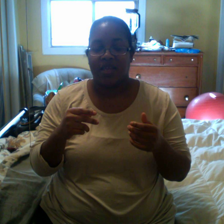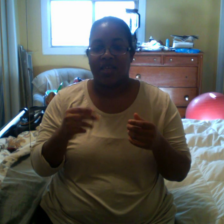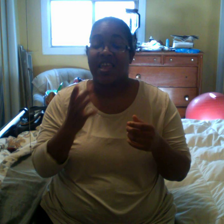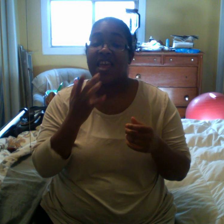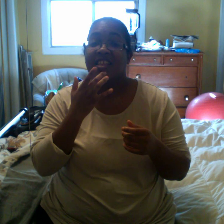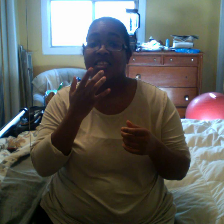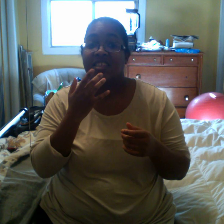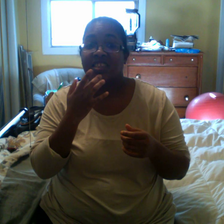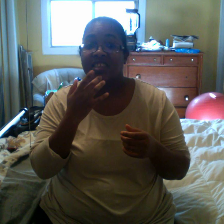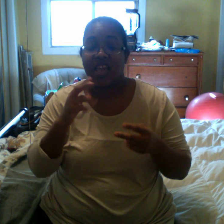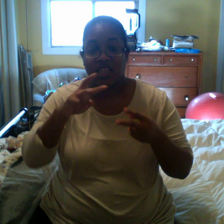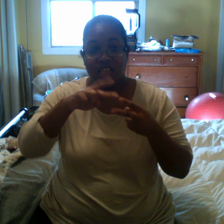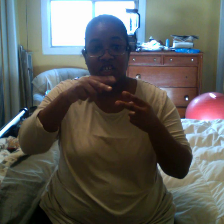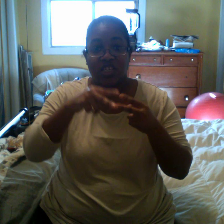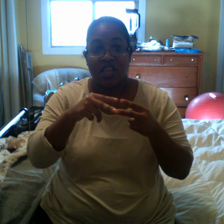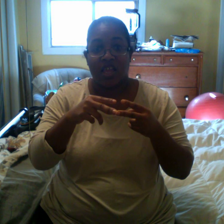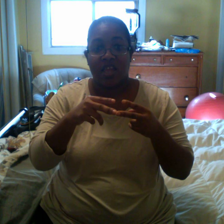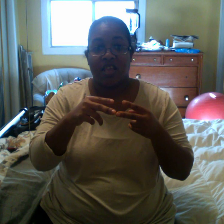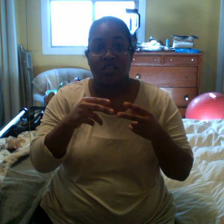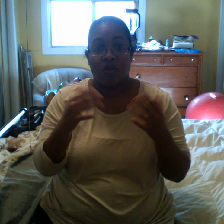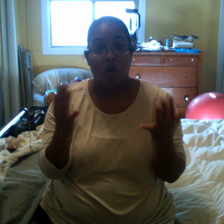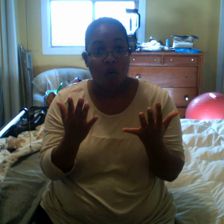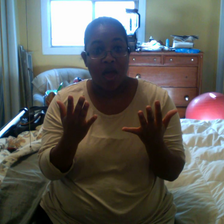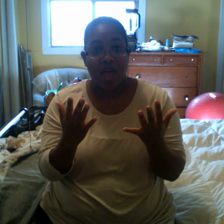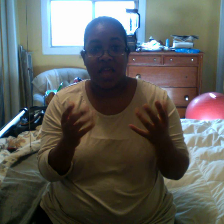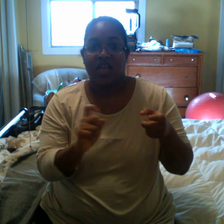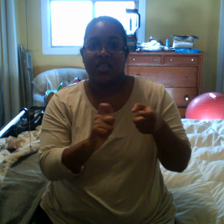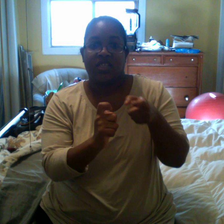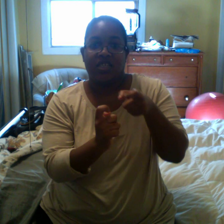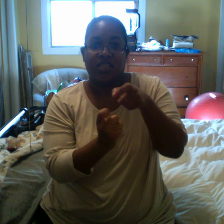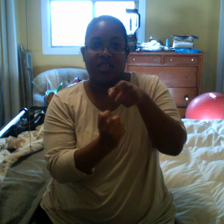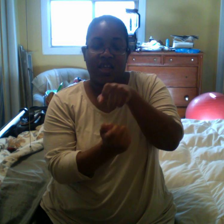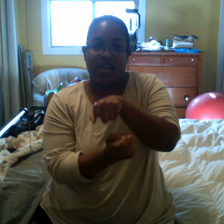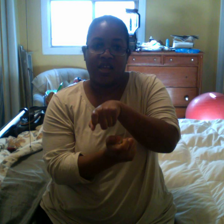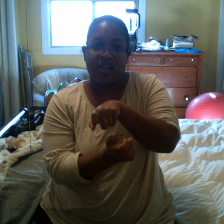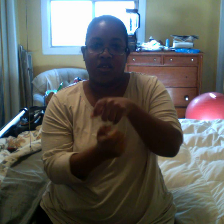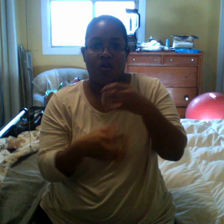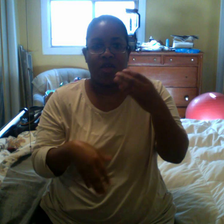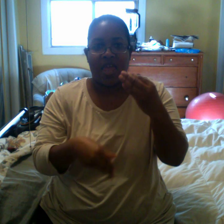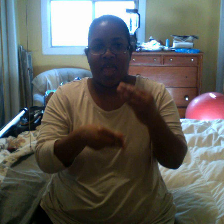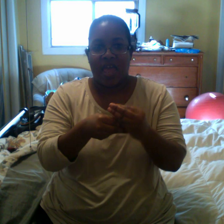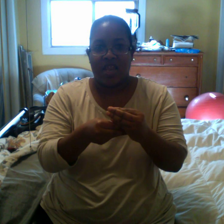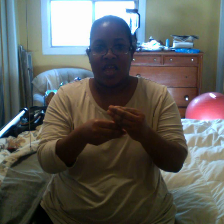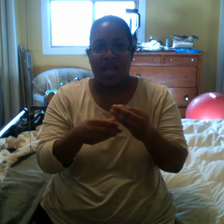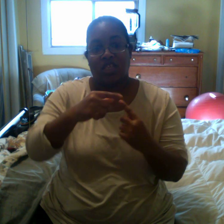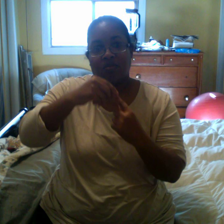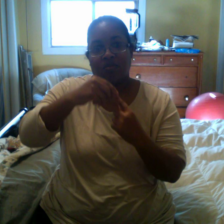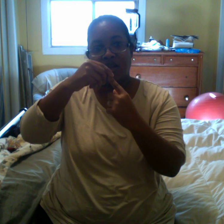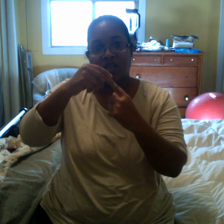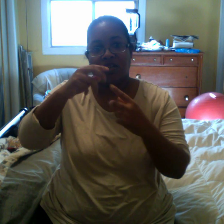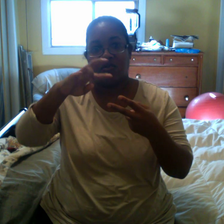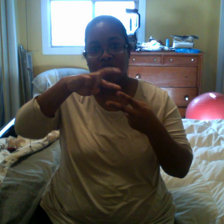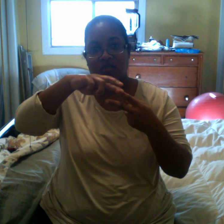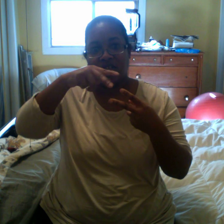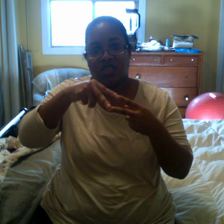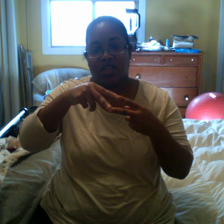neurons respond to light. In our case, we've added a special gene for the sweet taste receptors. Now here's the fun part. Optogenetics means that we